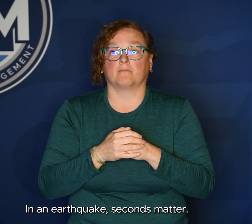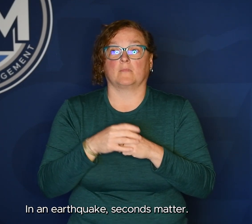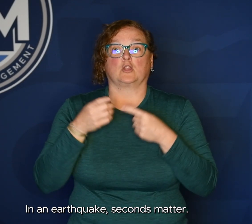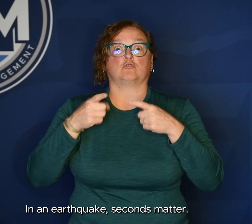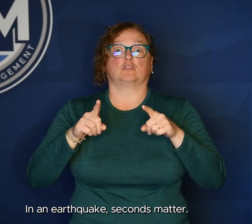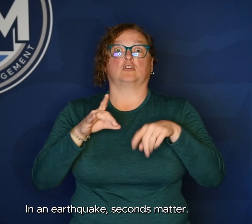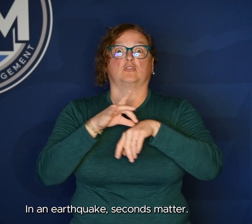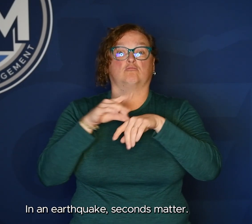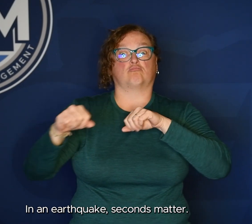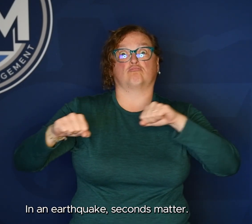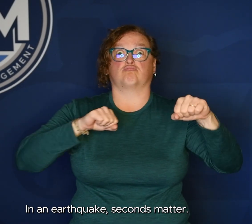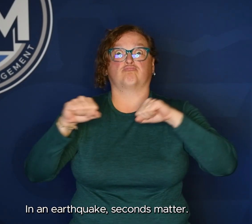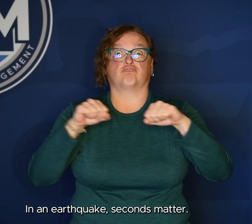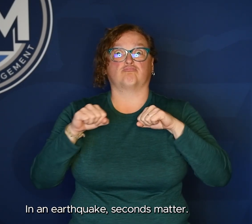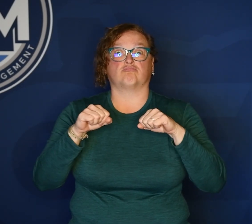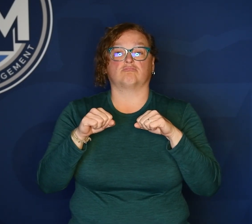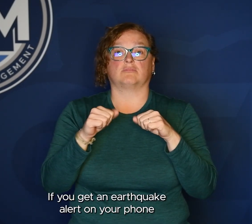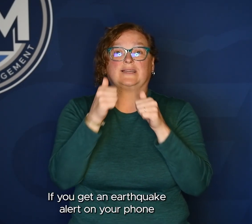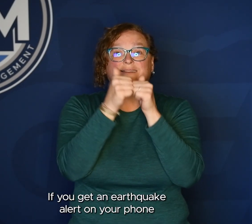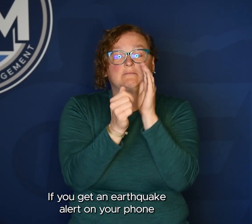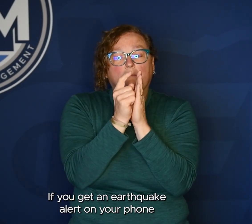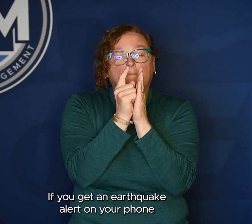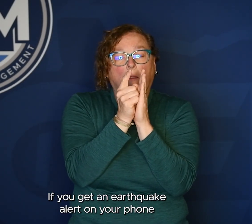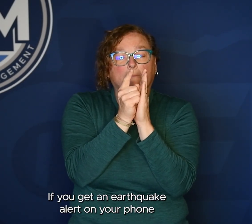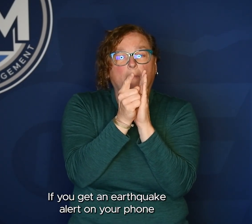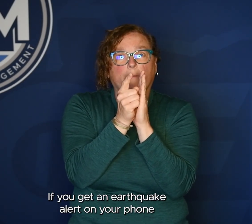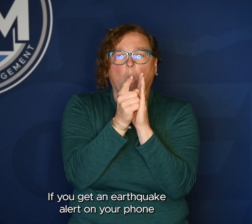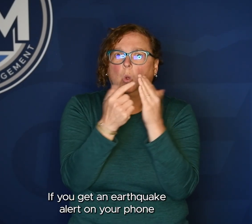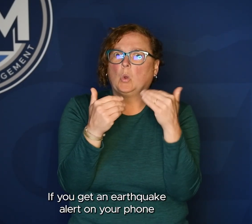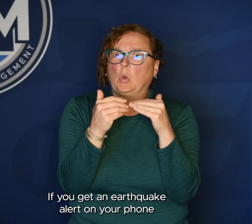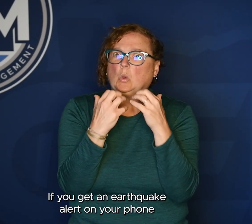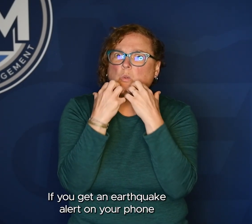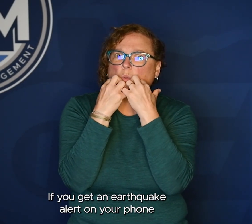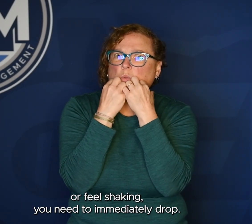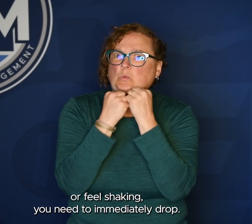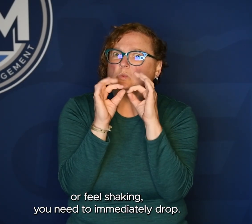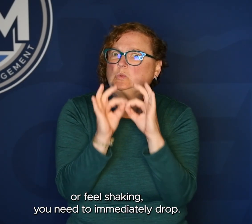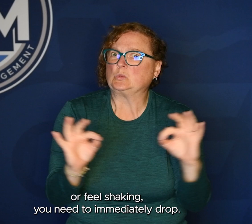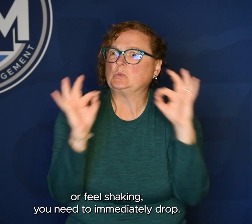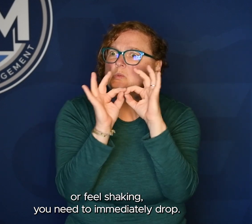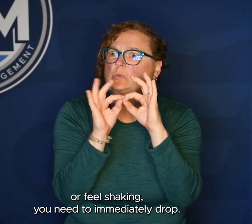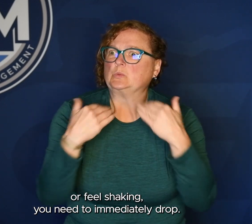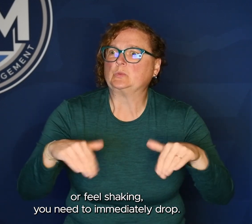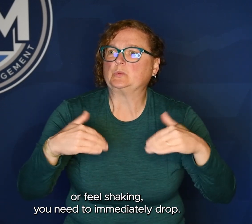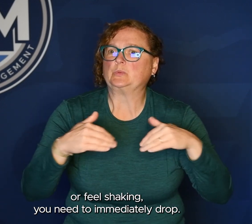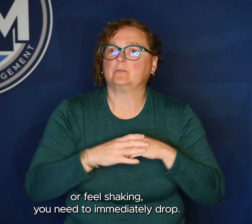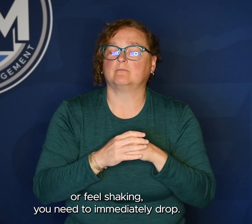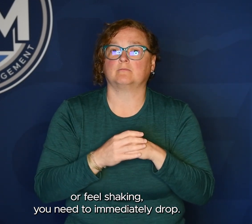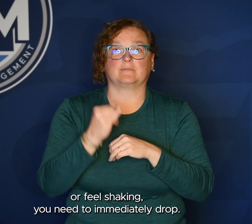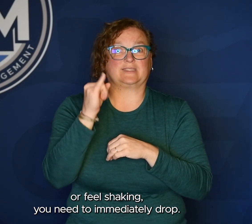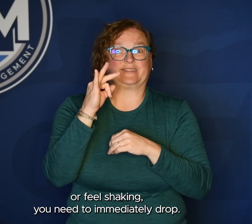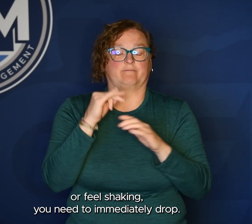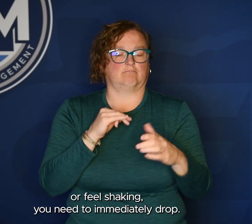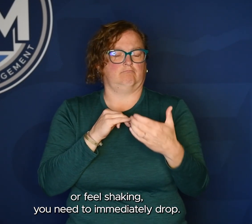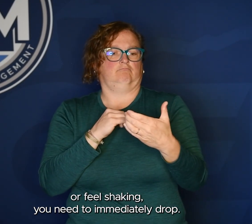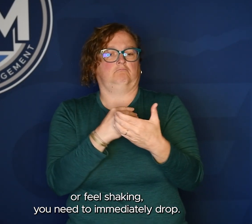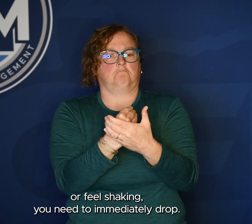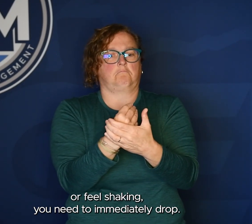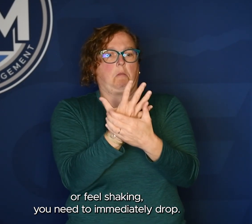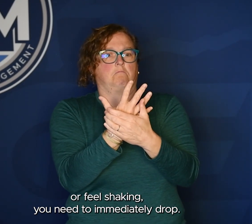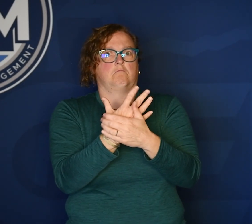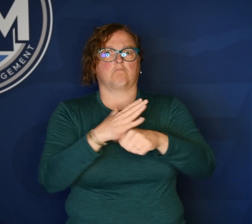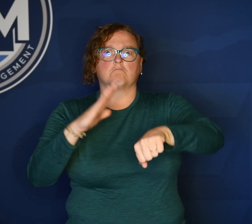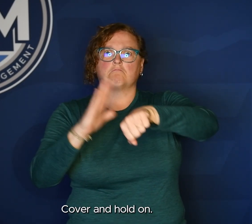earthquake, seconds matter. If you get an earthquake alert on your phone or feel shaking, you need to